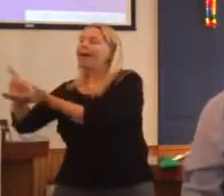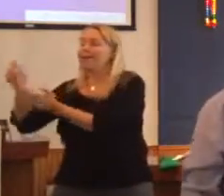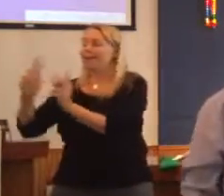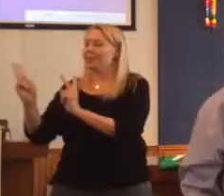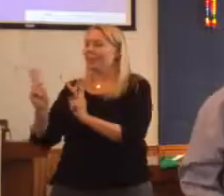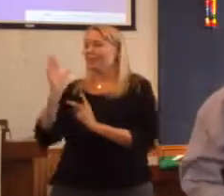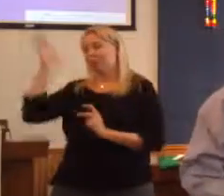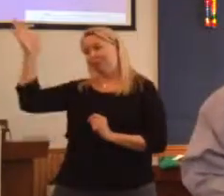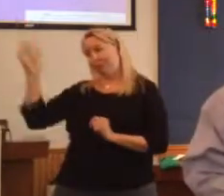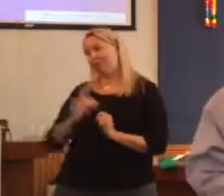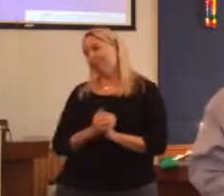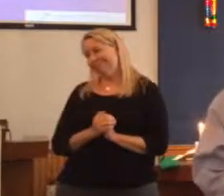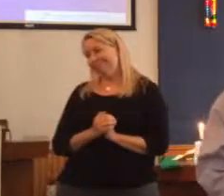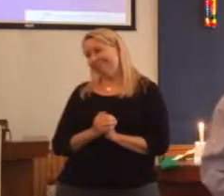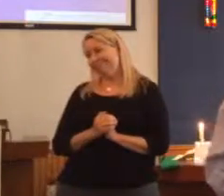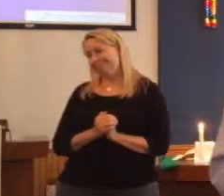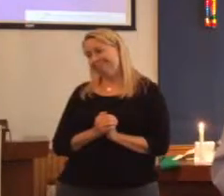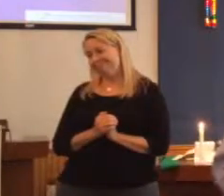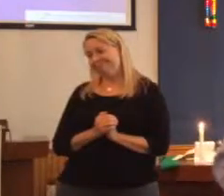help.